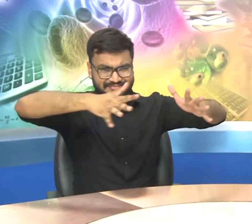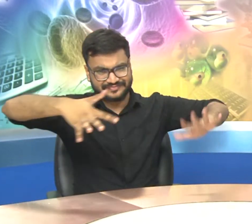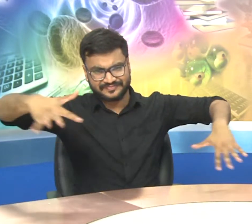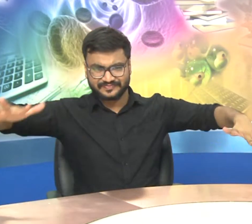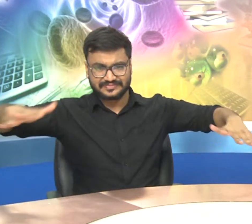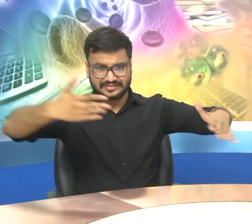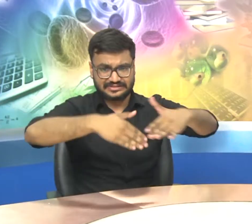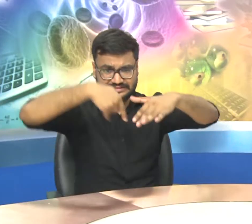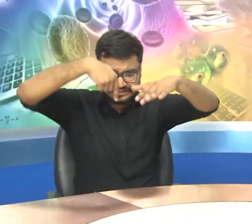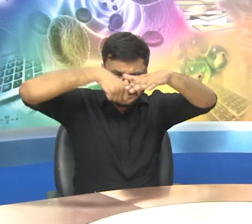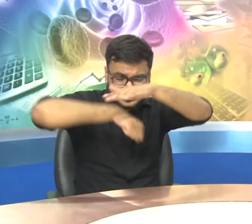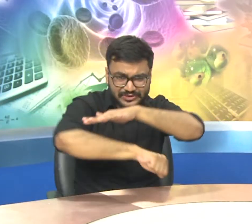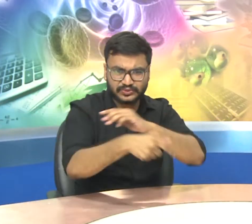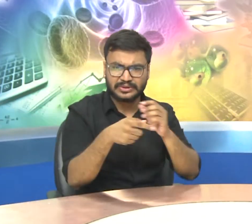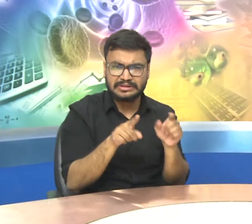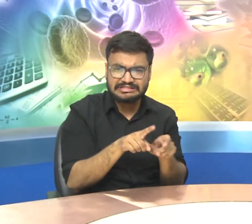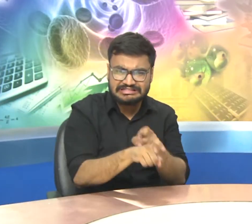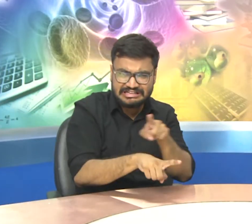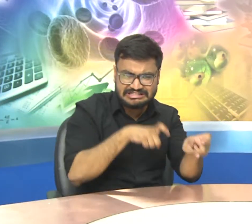because it feeds on smaller fishes.